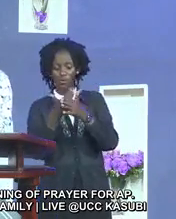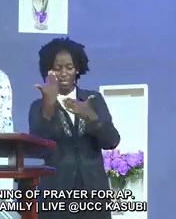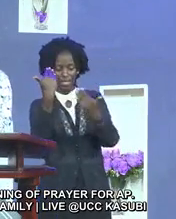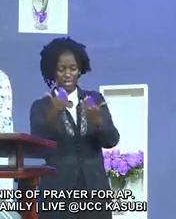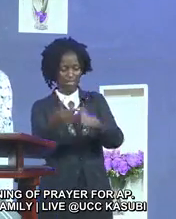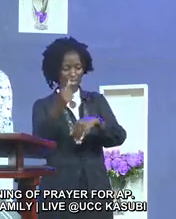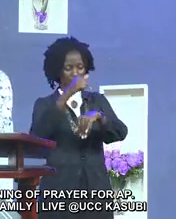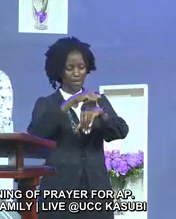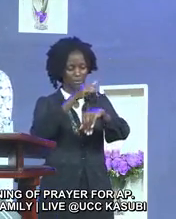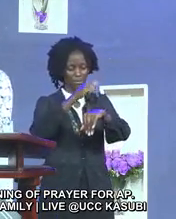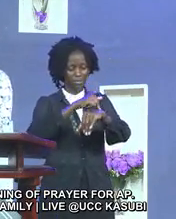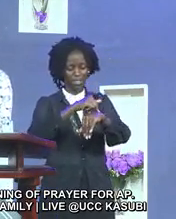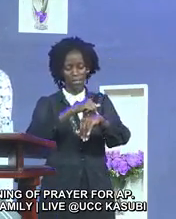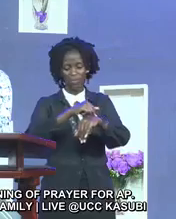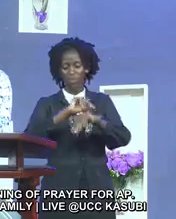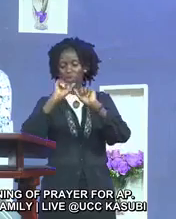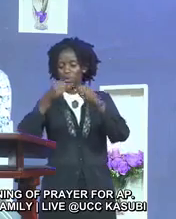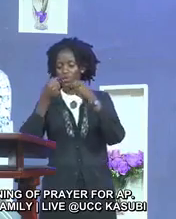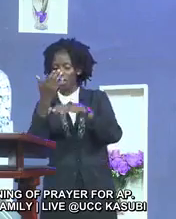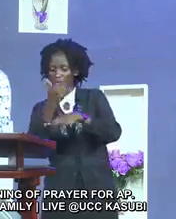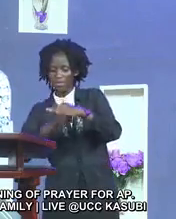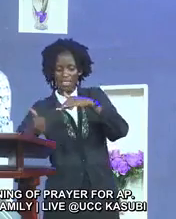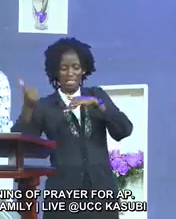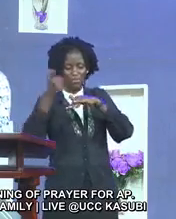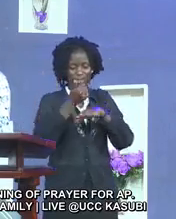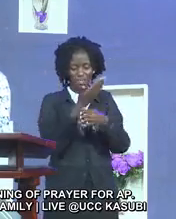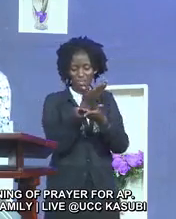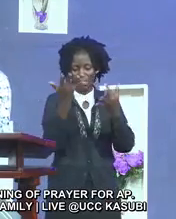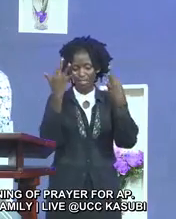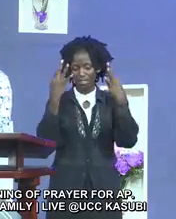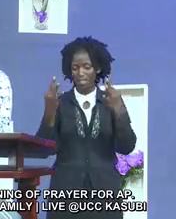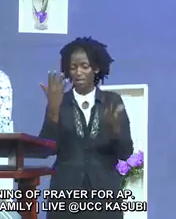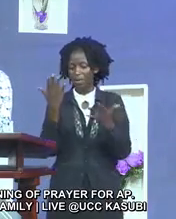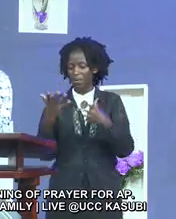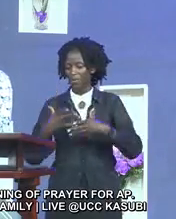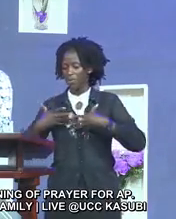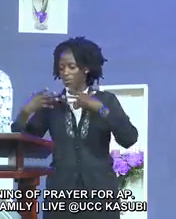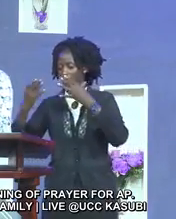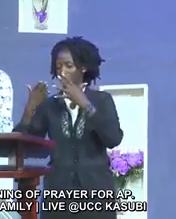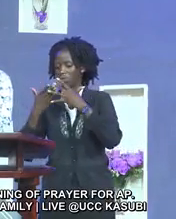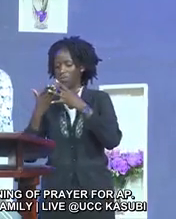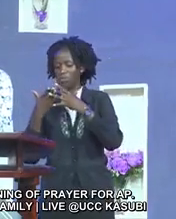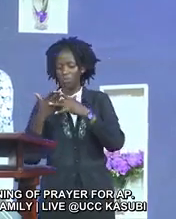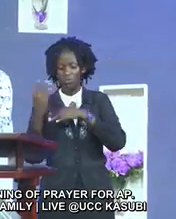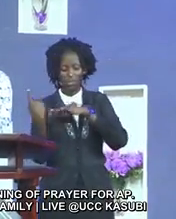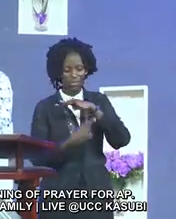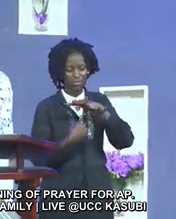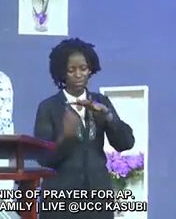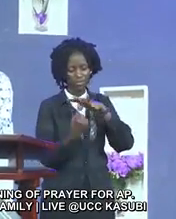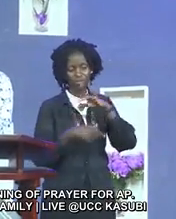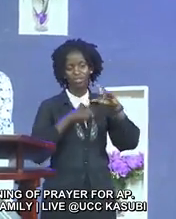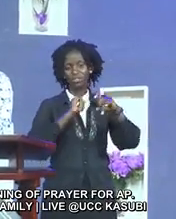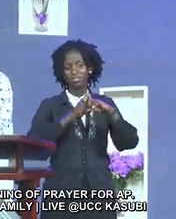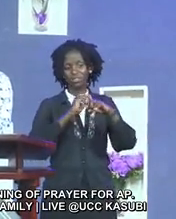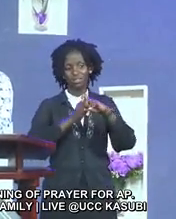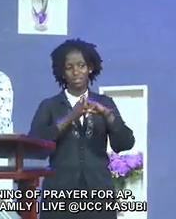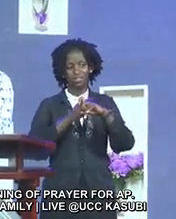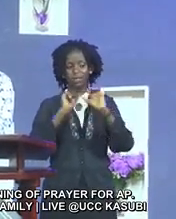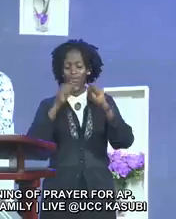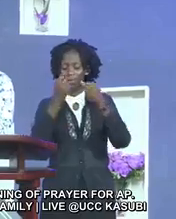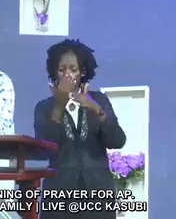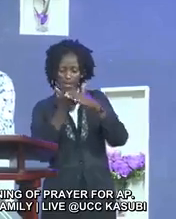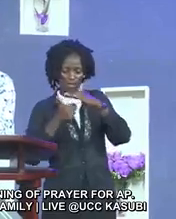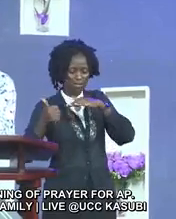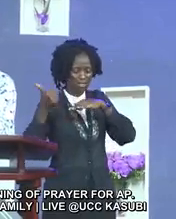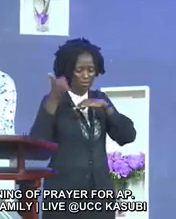eno tosobola kuteekawo kintu kirala kyonna we tubadde tuyita in such a season you can't put anything from going through tosobola